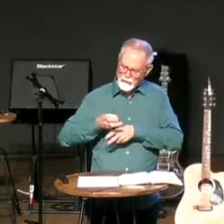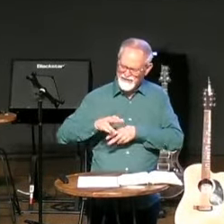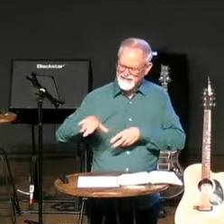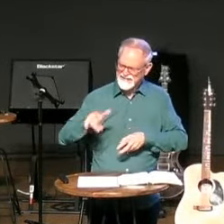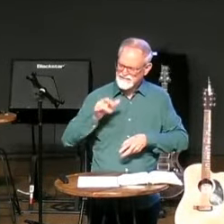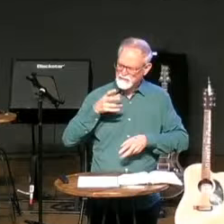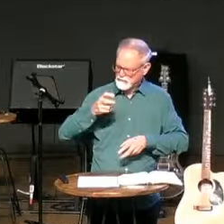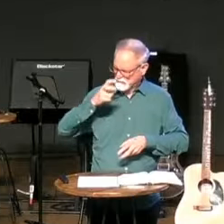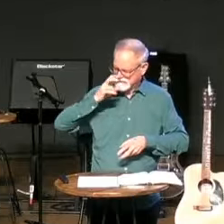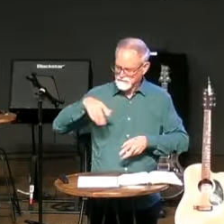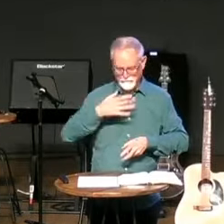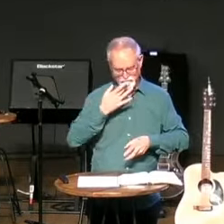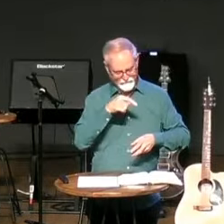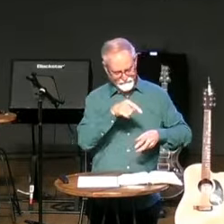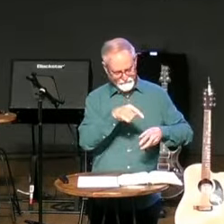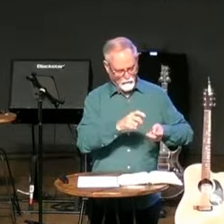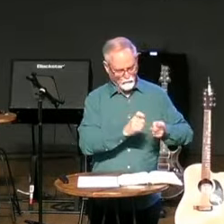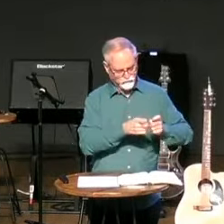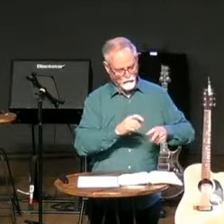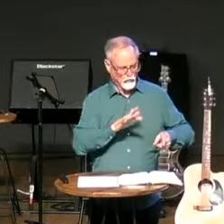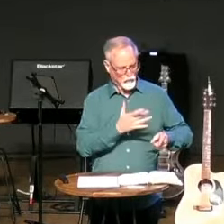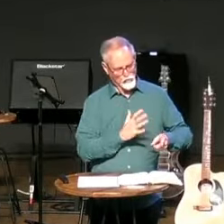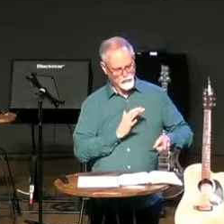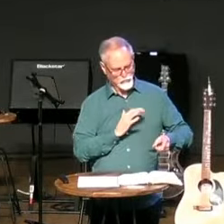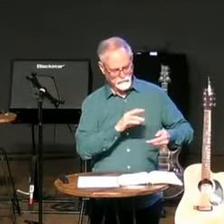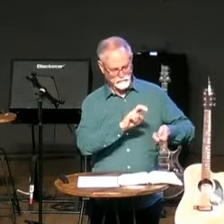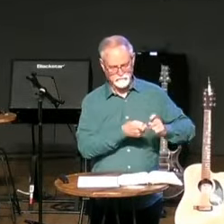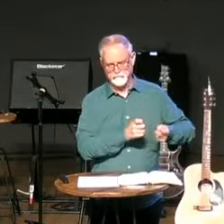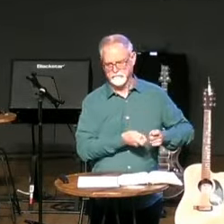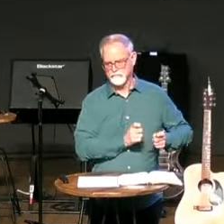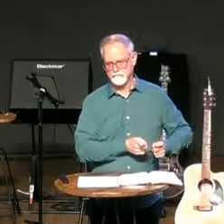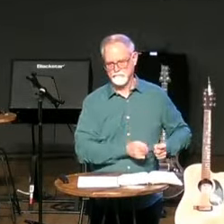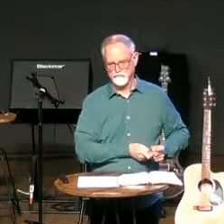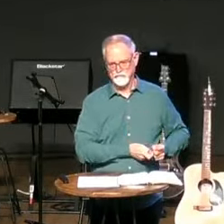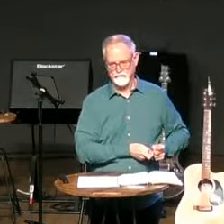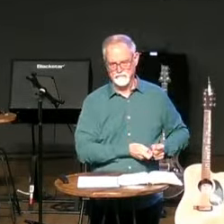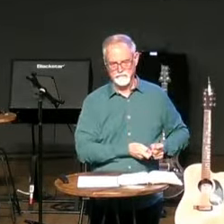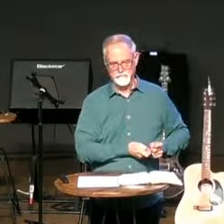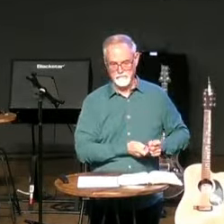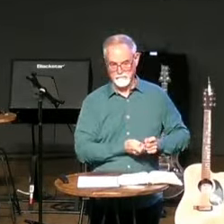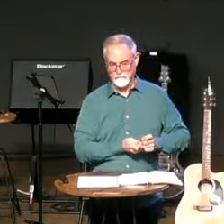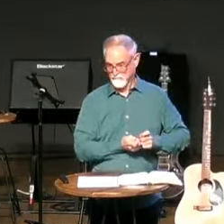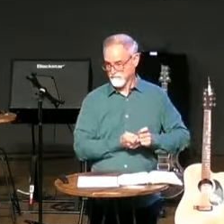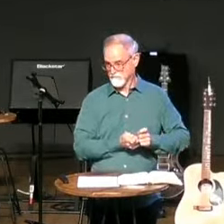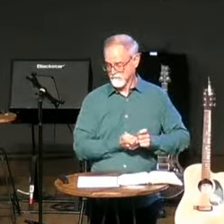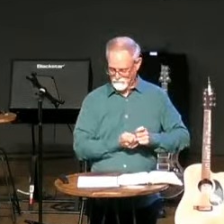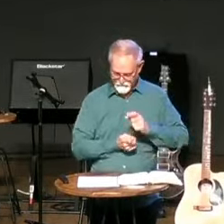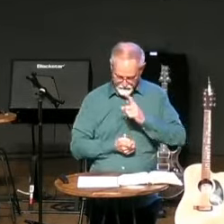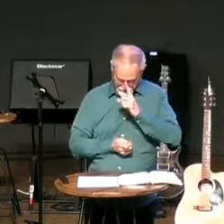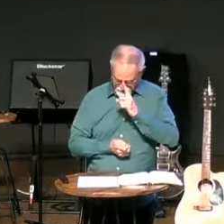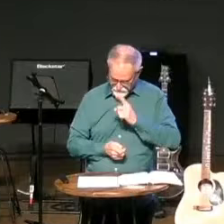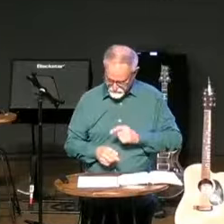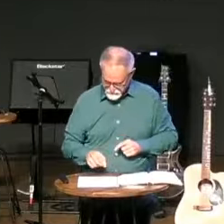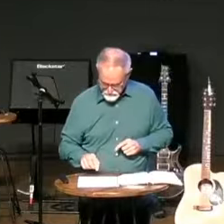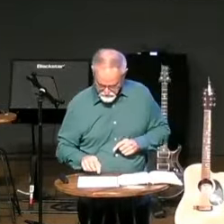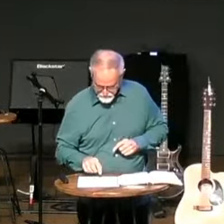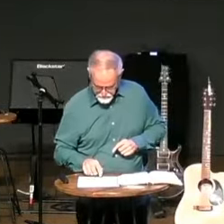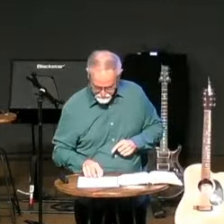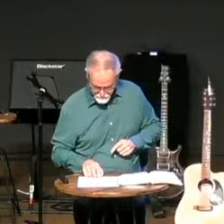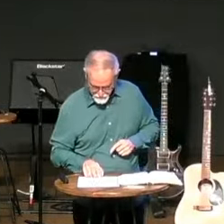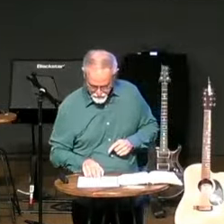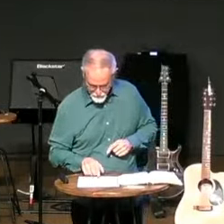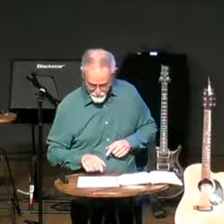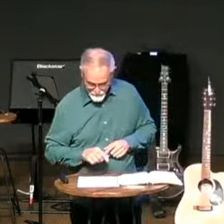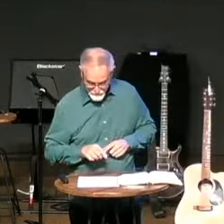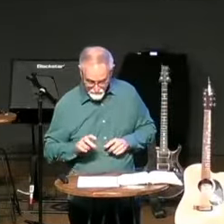Woo, woo, woo. We got to be careful when we do that. We got to follow the Bible, the words in the Bible. We do not change it or twist